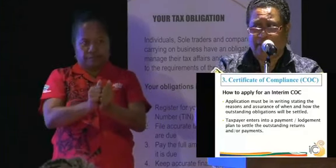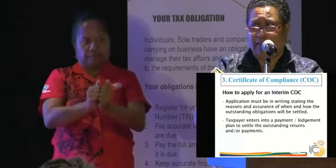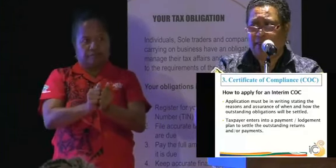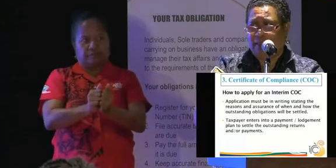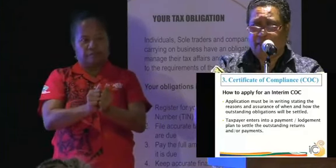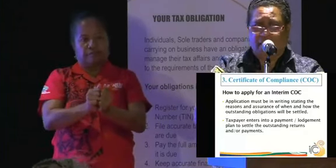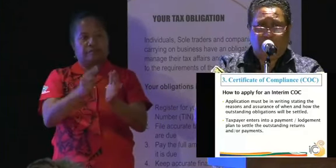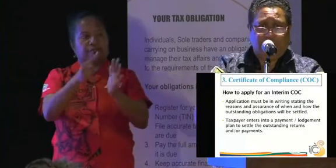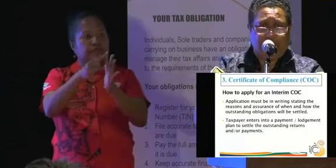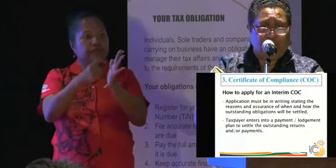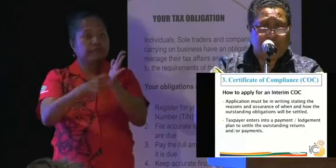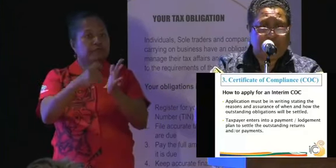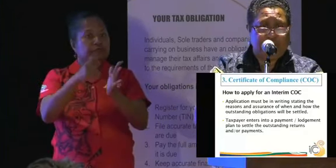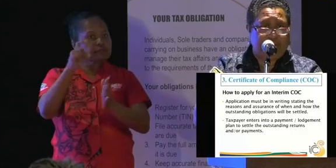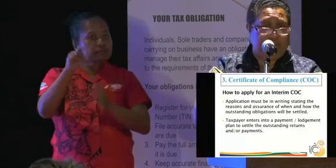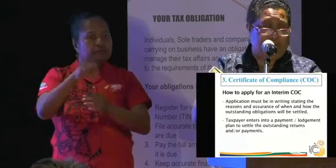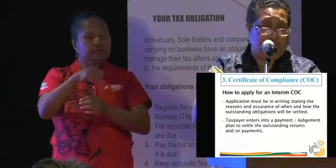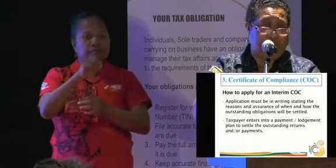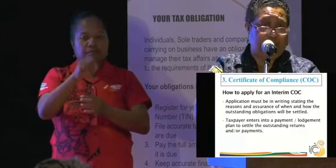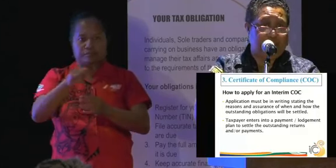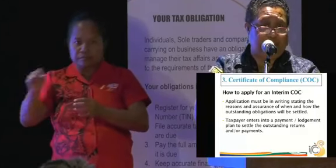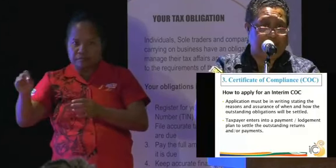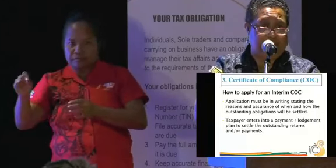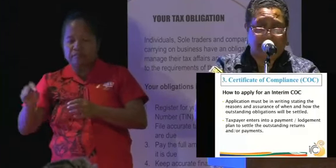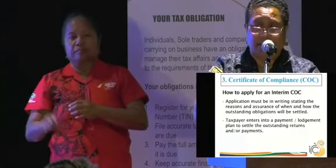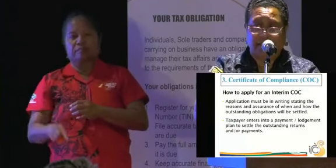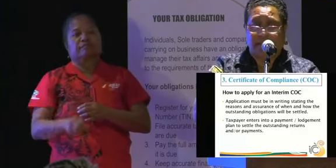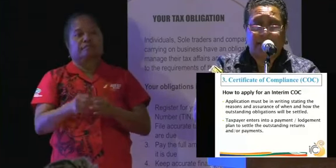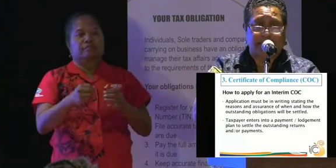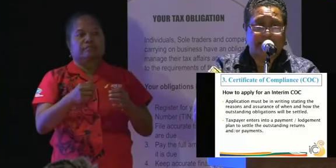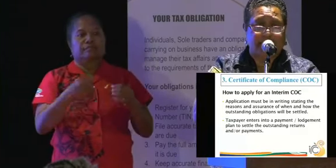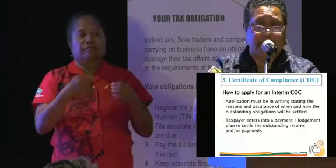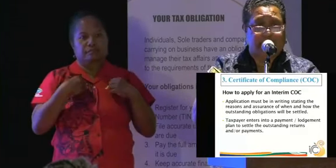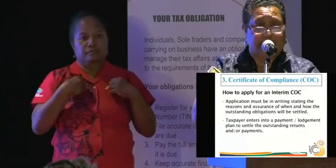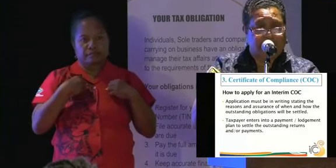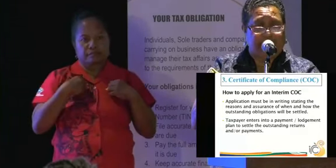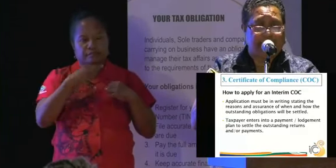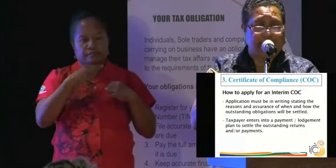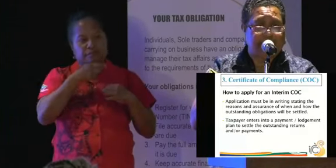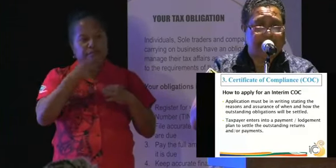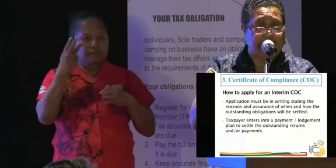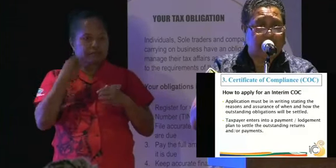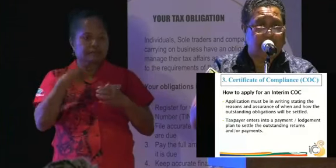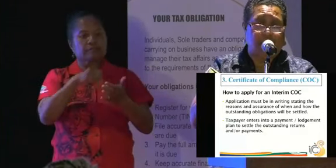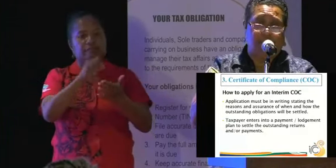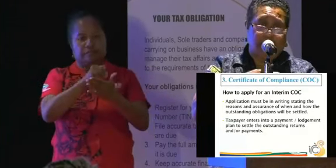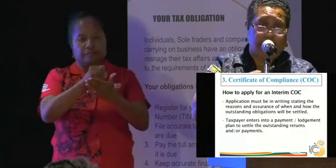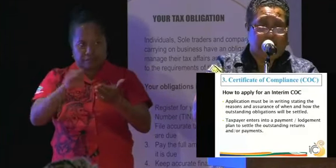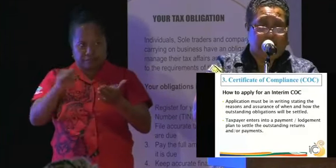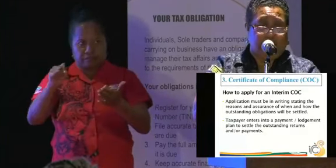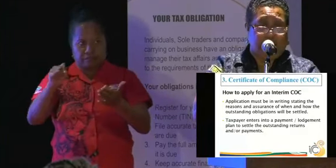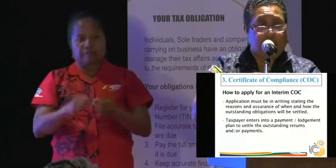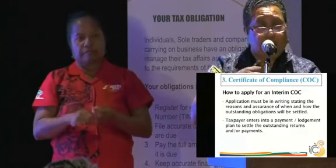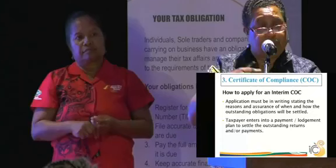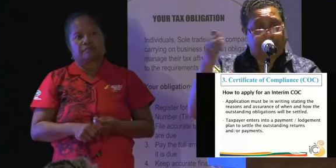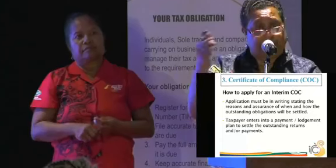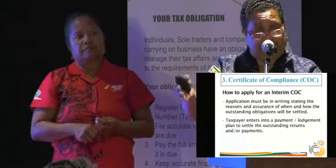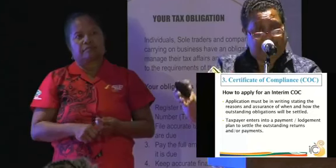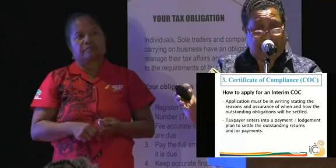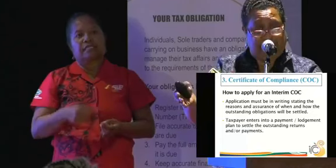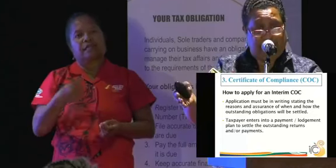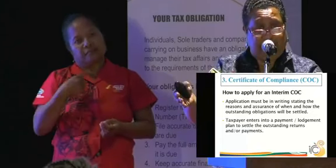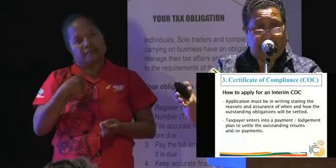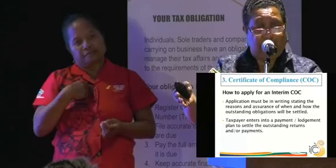it's just one lodgement, maybe for last month, I can write and say, oh, I'll lodge